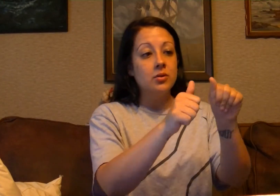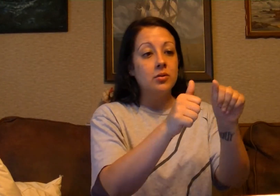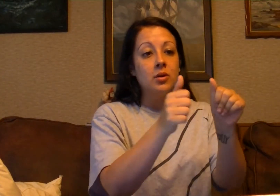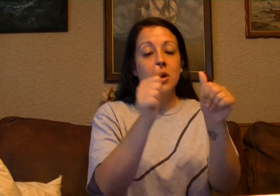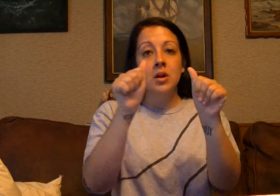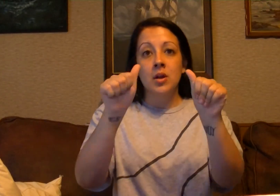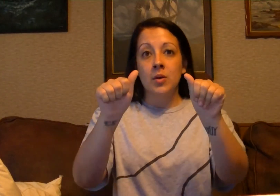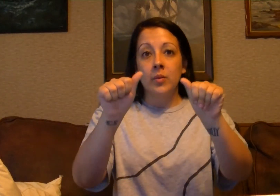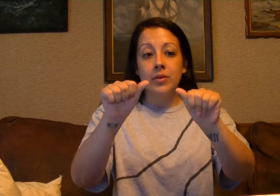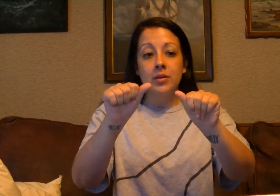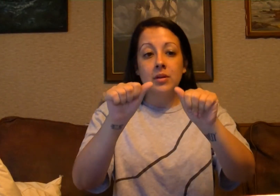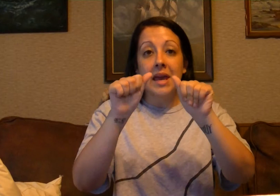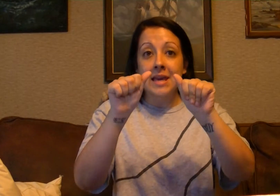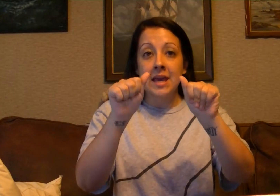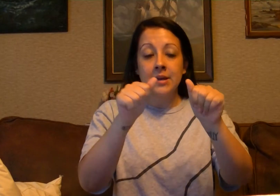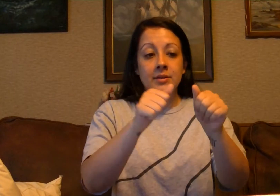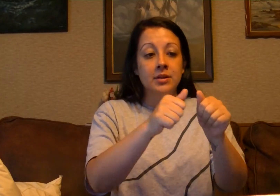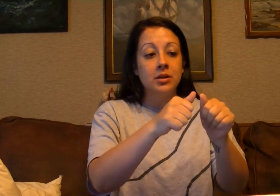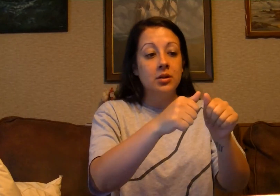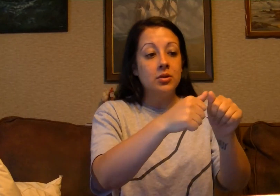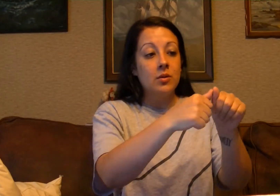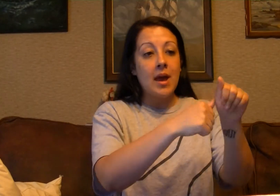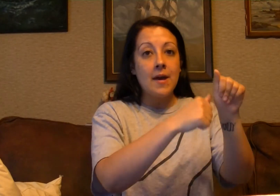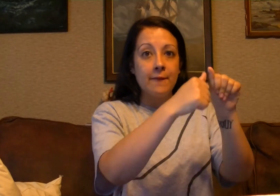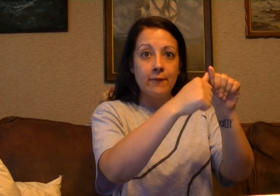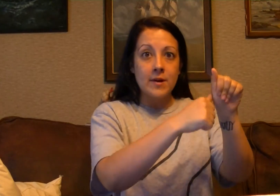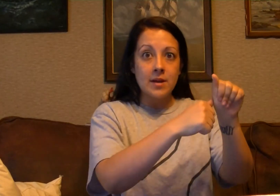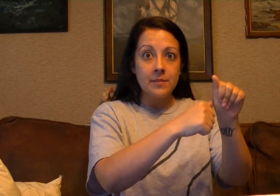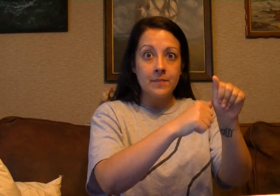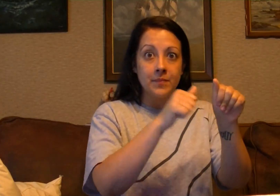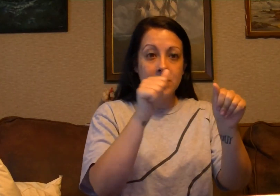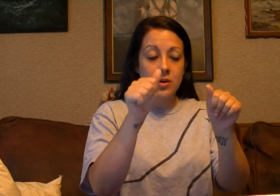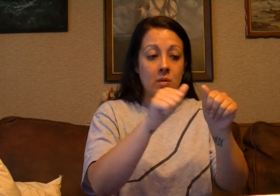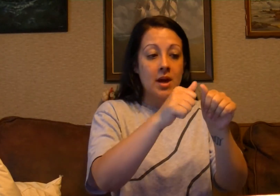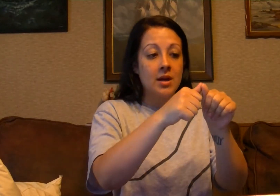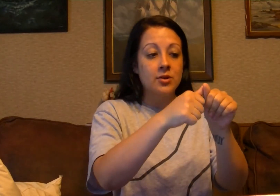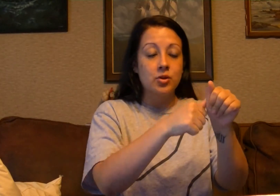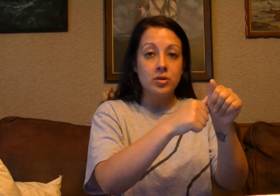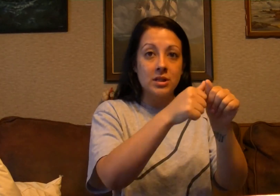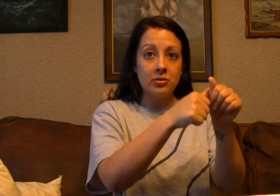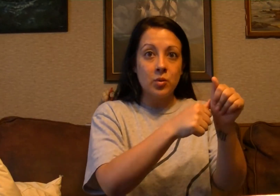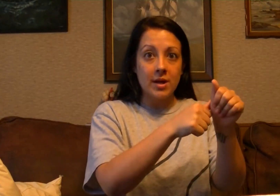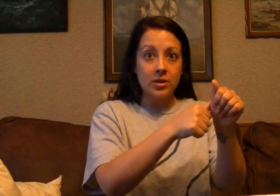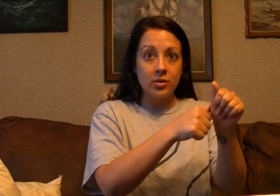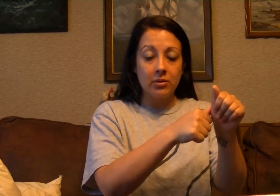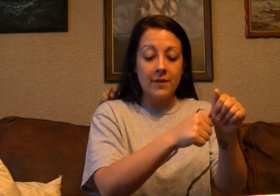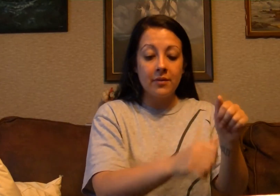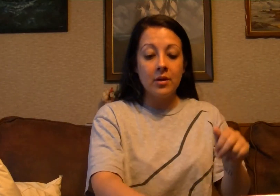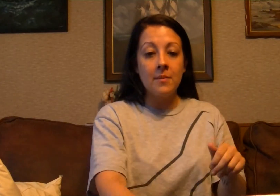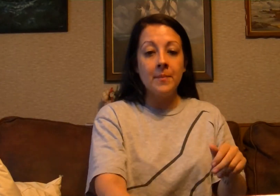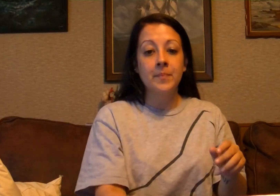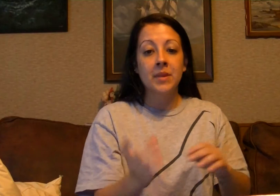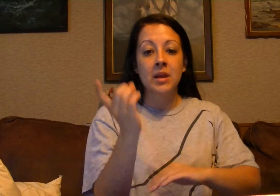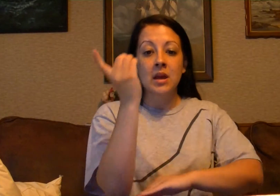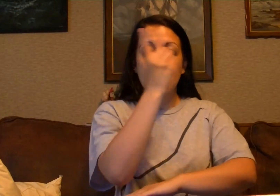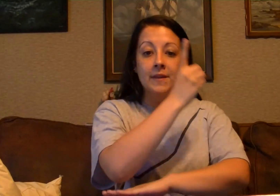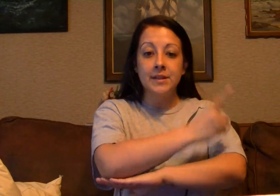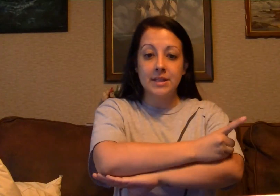do with A hands, you do every. So your right hand strokes down twice on your left thumb. And then